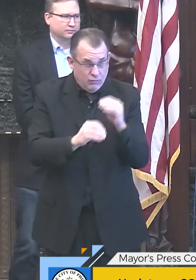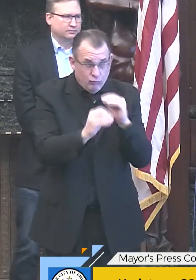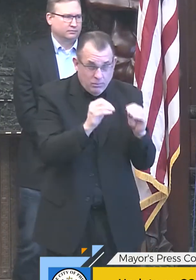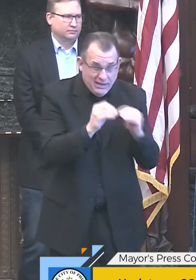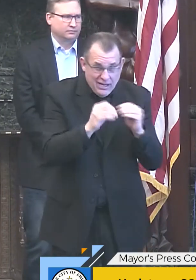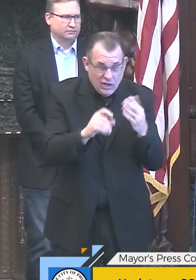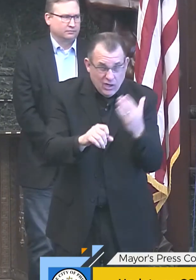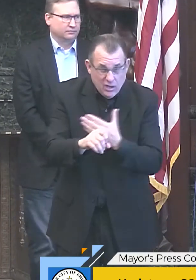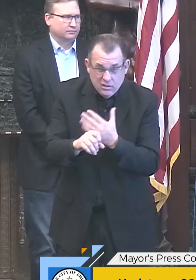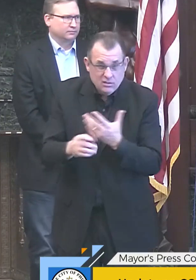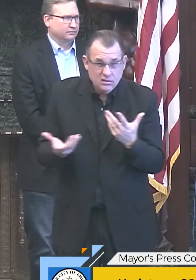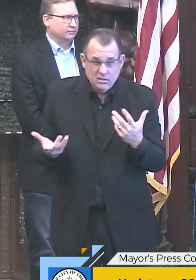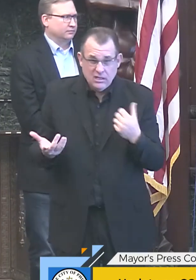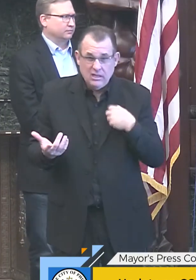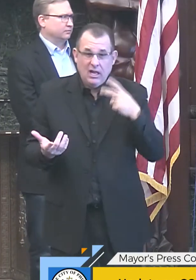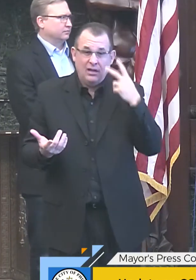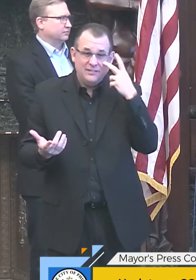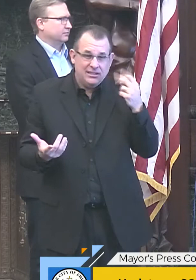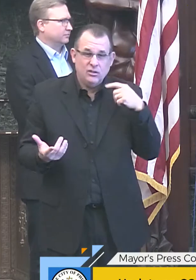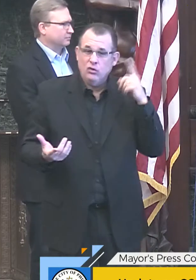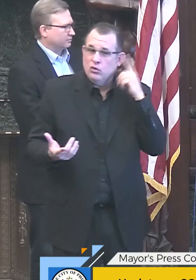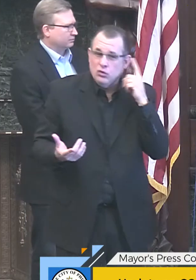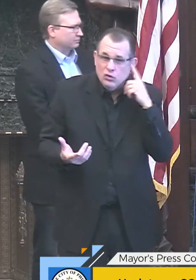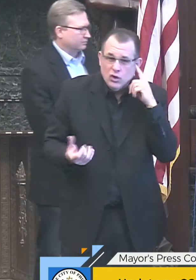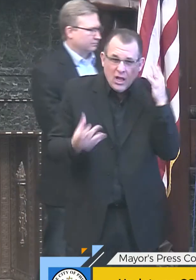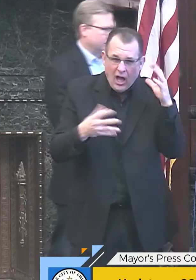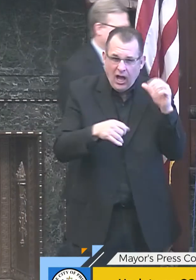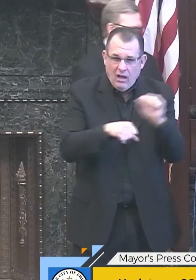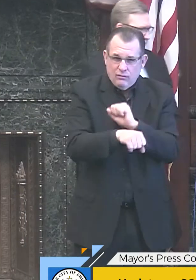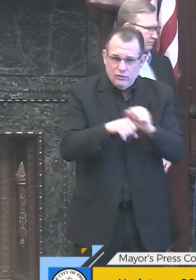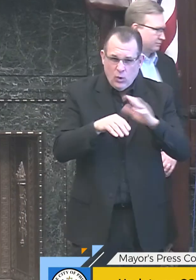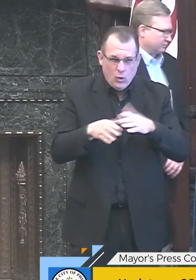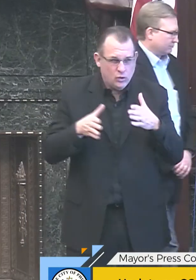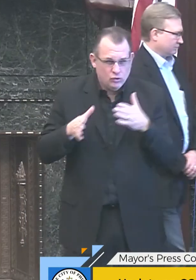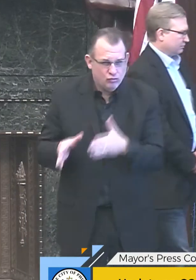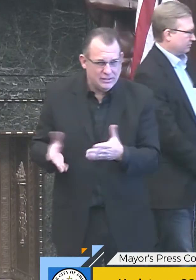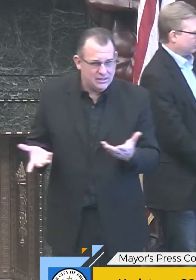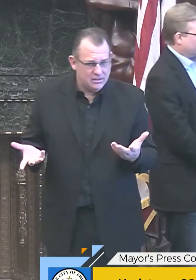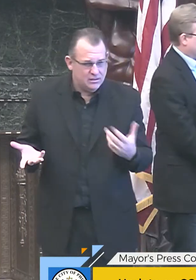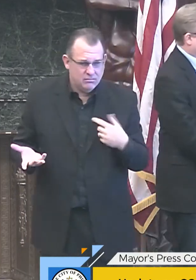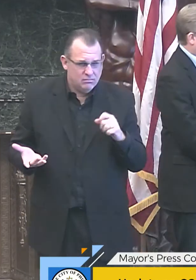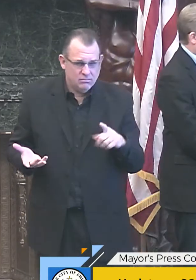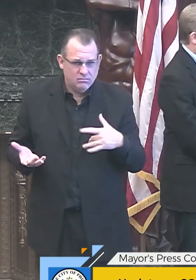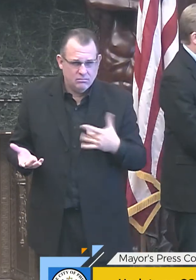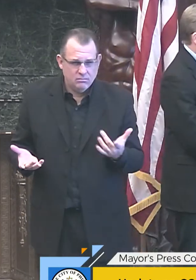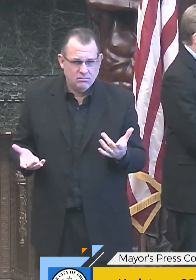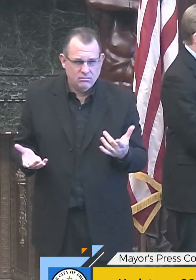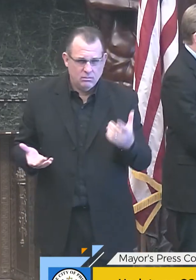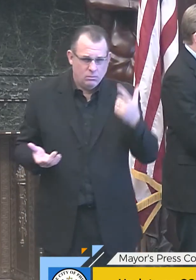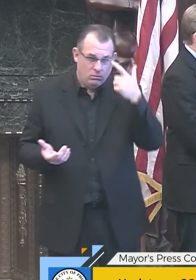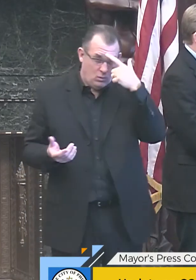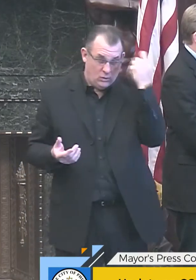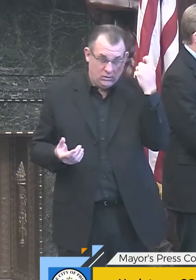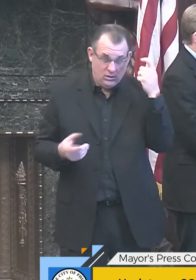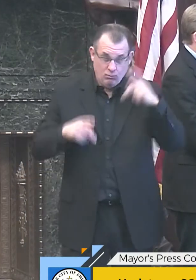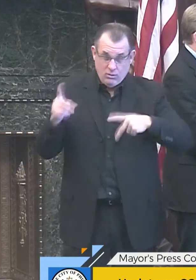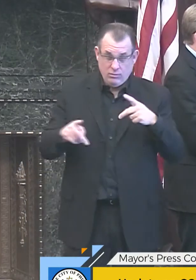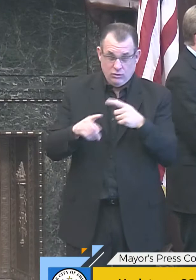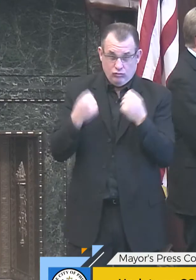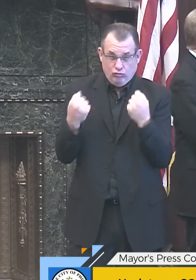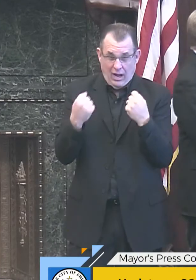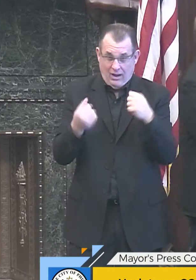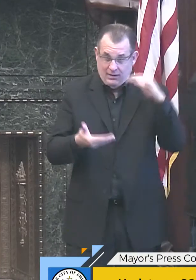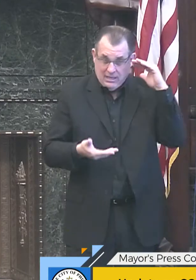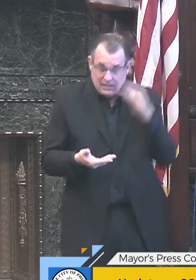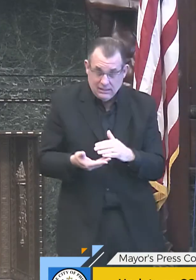and heard a lot of work going on the streets, and I'm wondering if with people driving less, there's an opportunity to make more